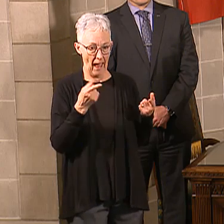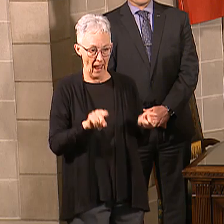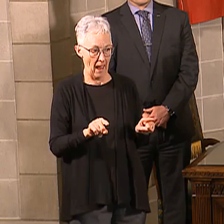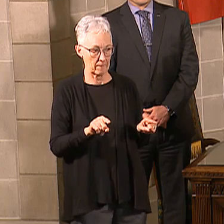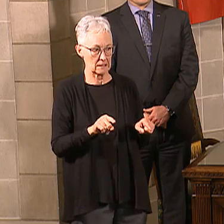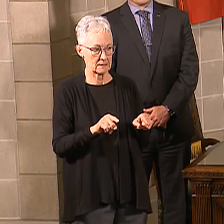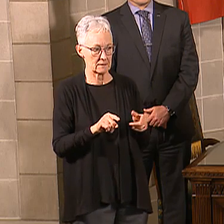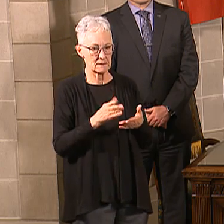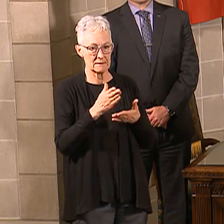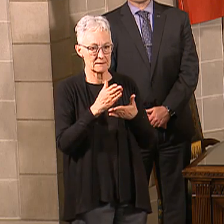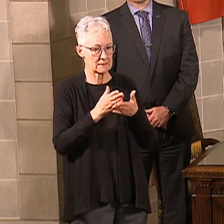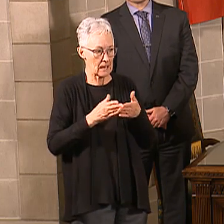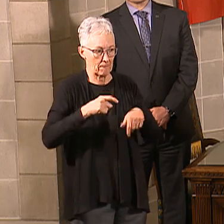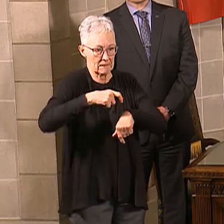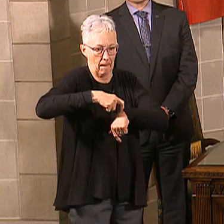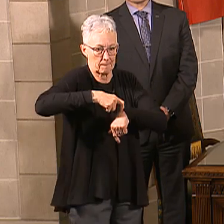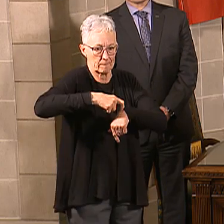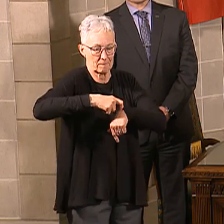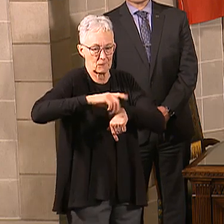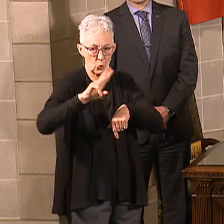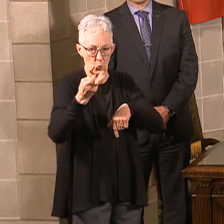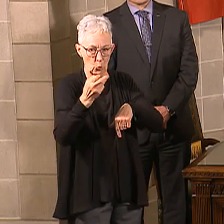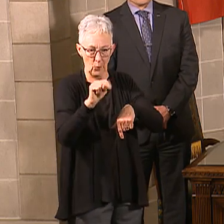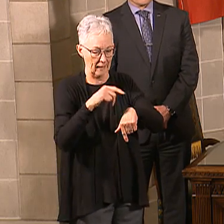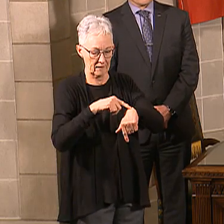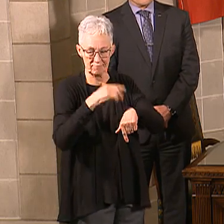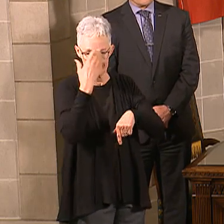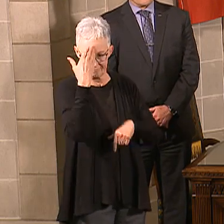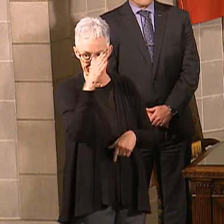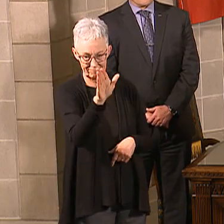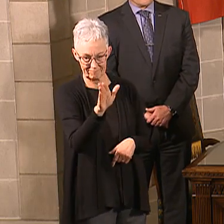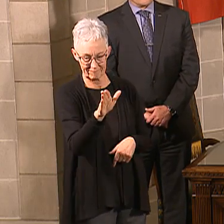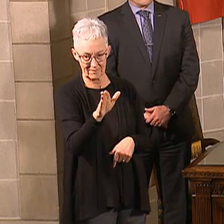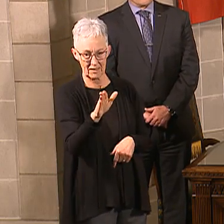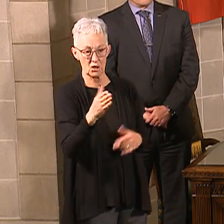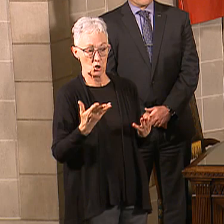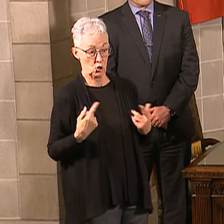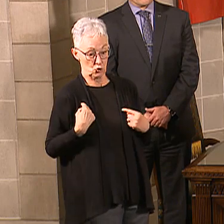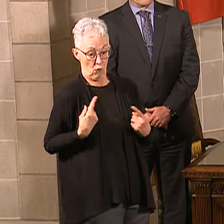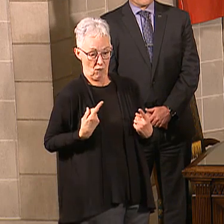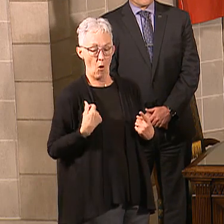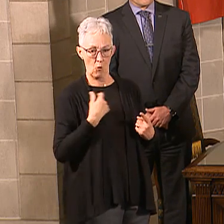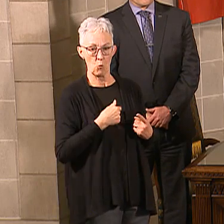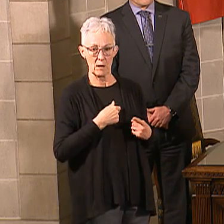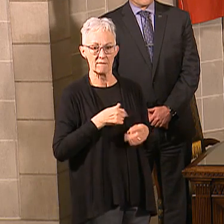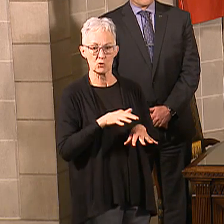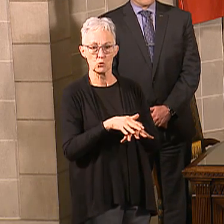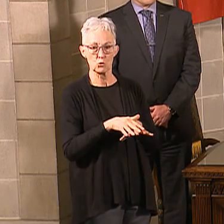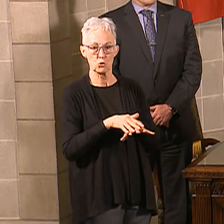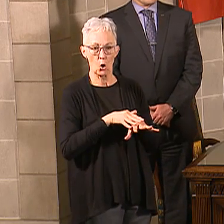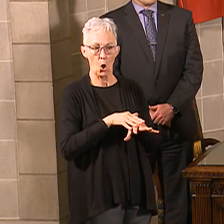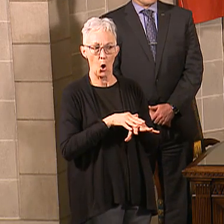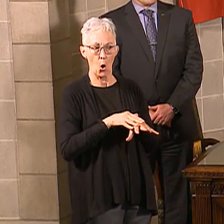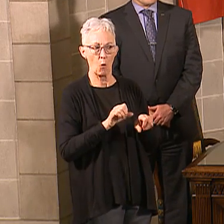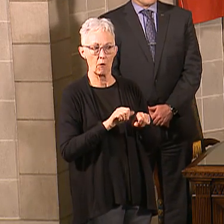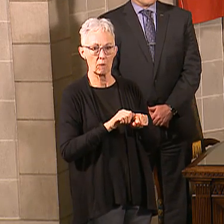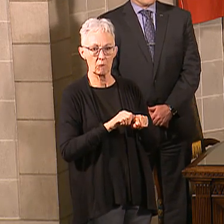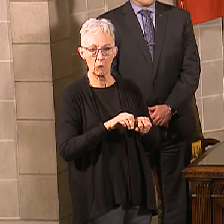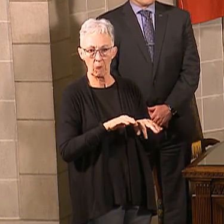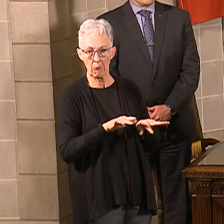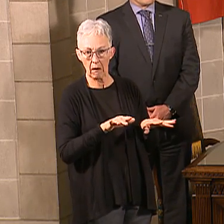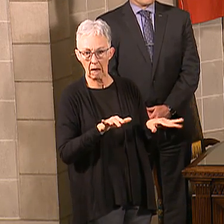exactly when. So far, we've been able to slow the spread of the virus here in our state, and that's a good thing. That also means it will last longer because of